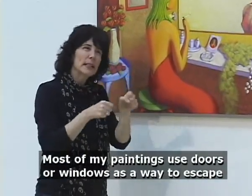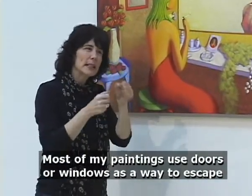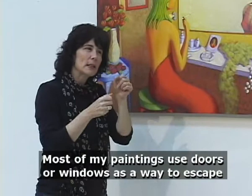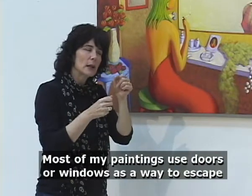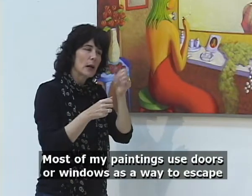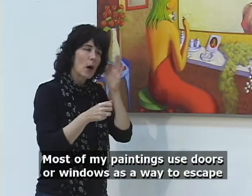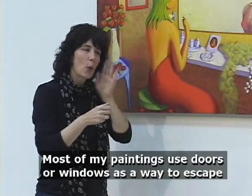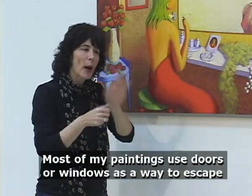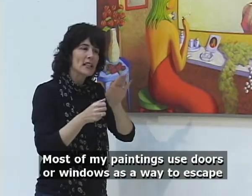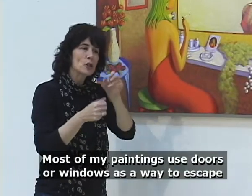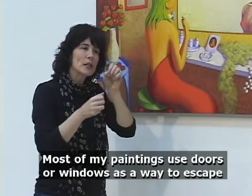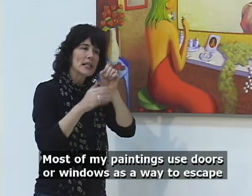as a way to escape